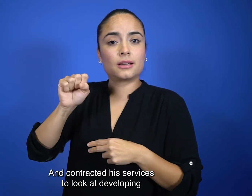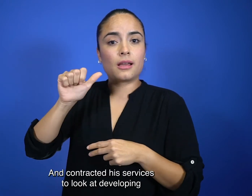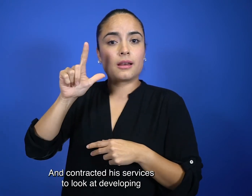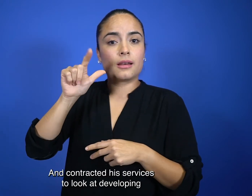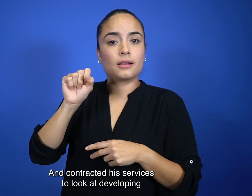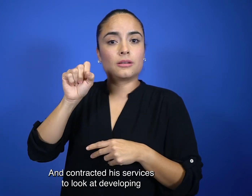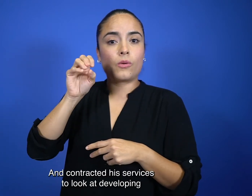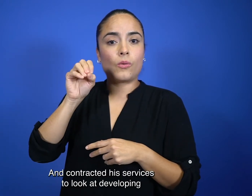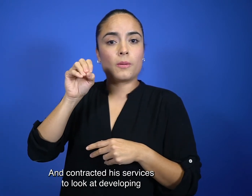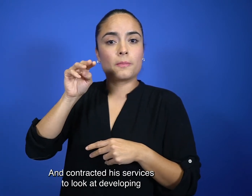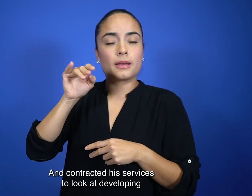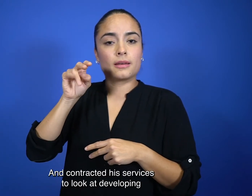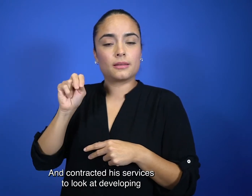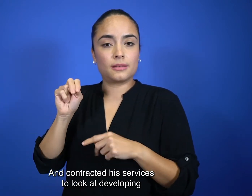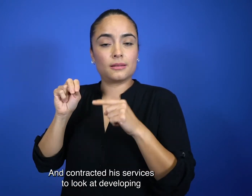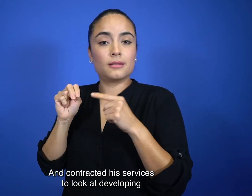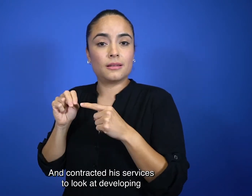and contracted his services to look at